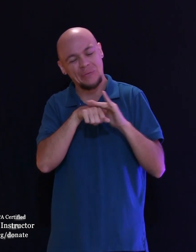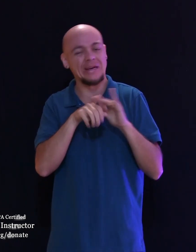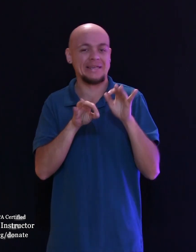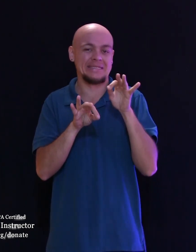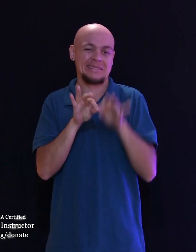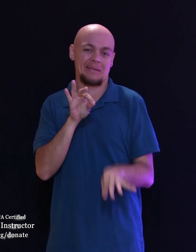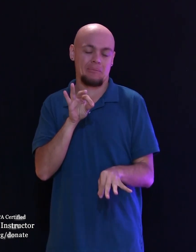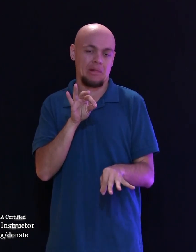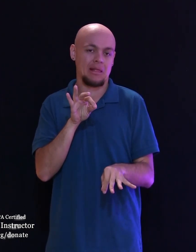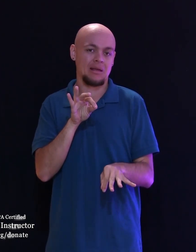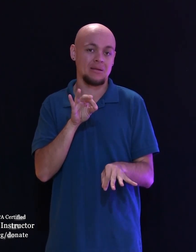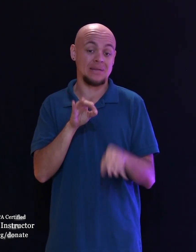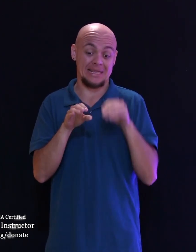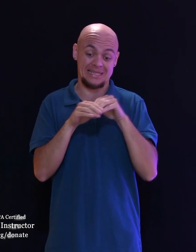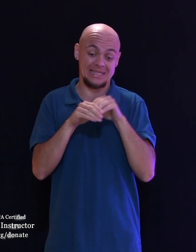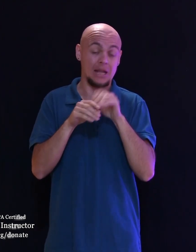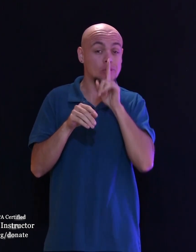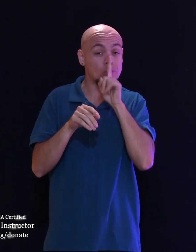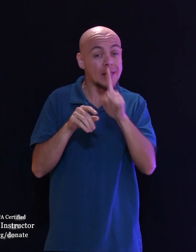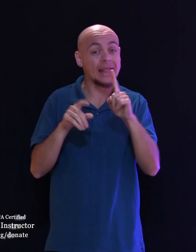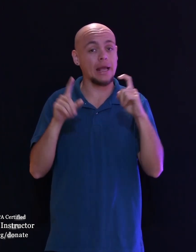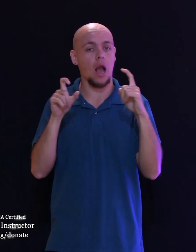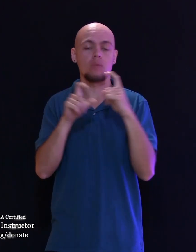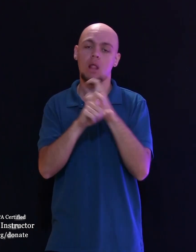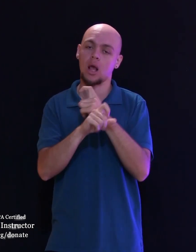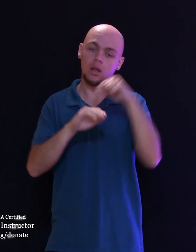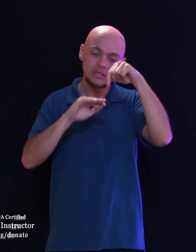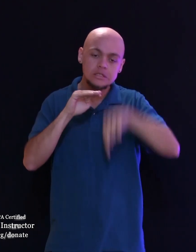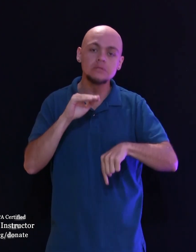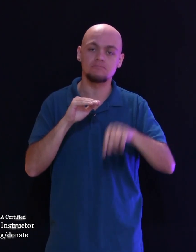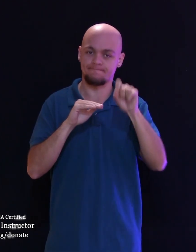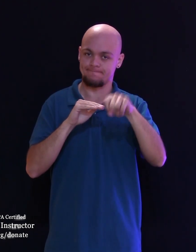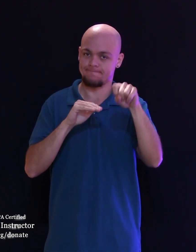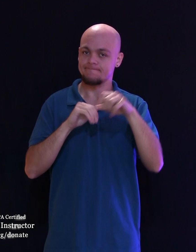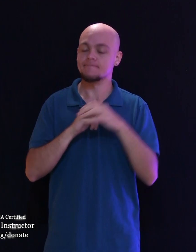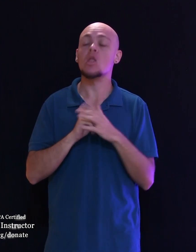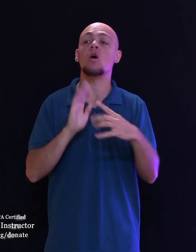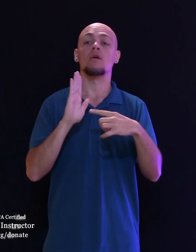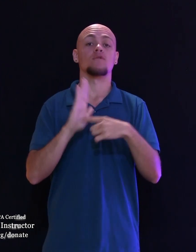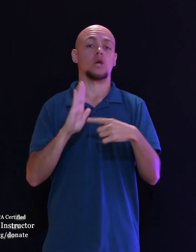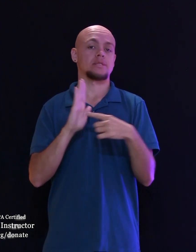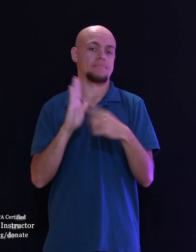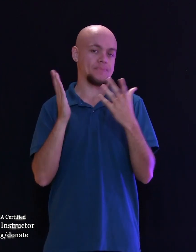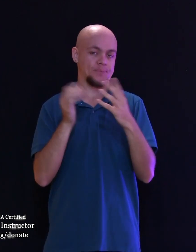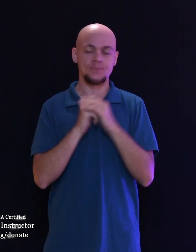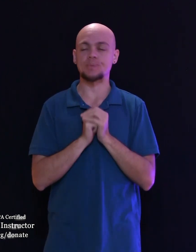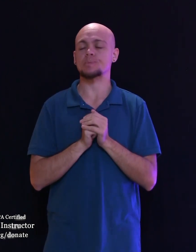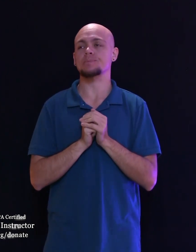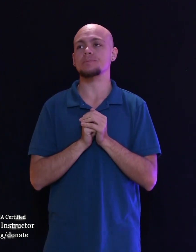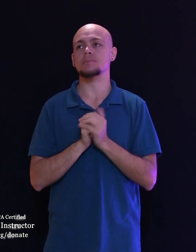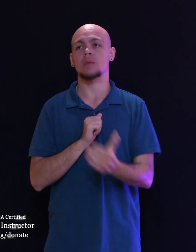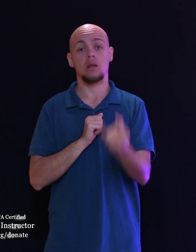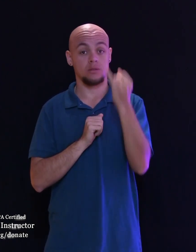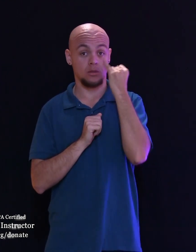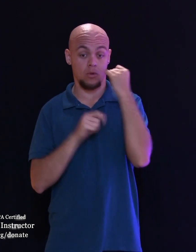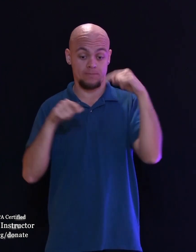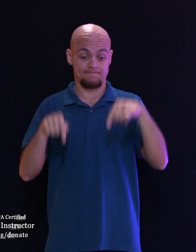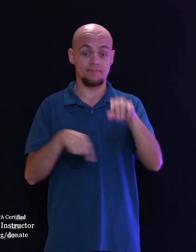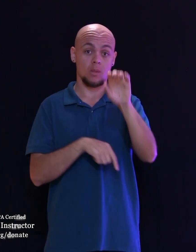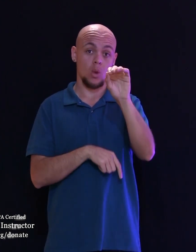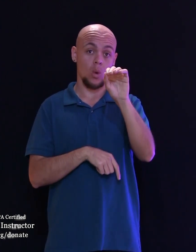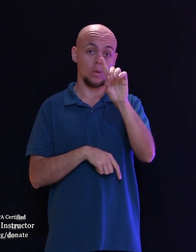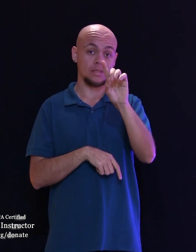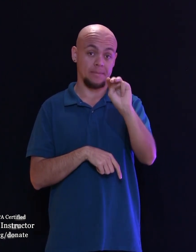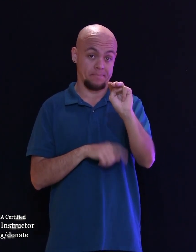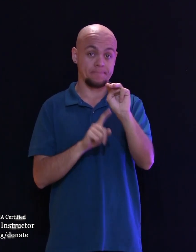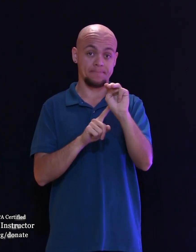they're more complicated than you think. For example, let us suppose that here at Open Door